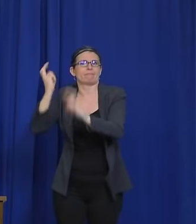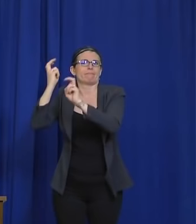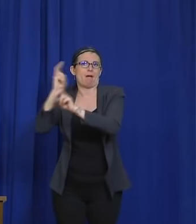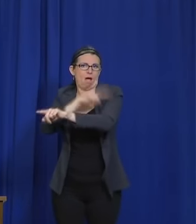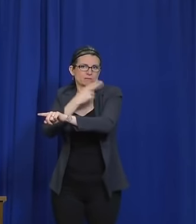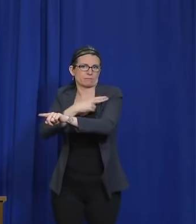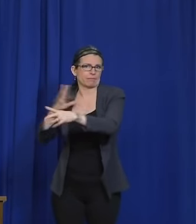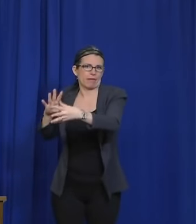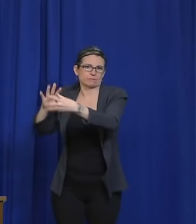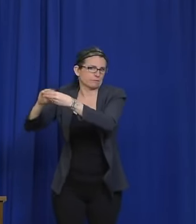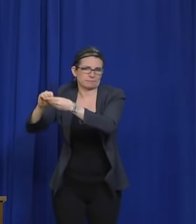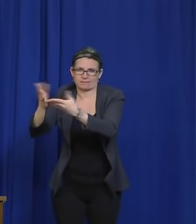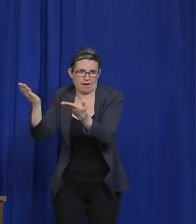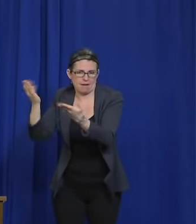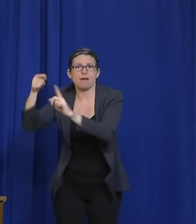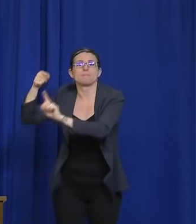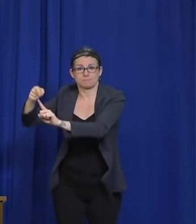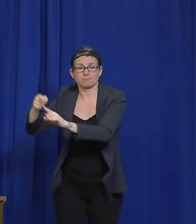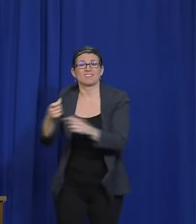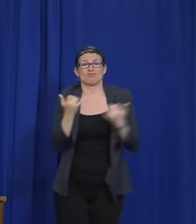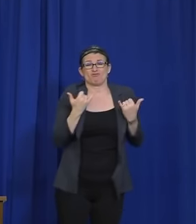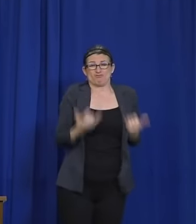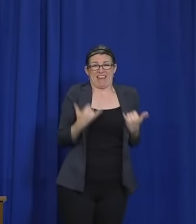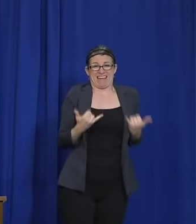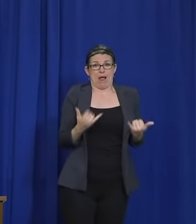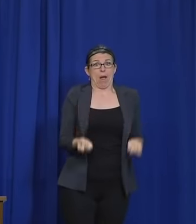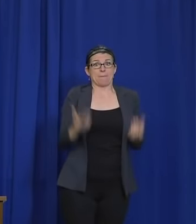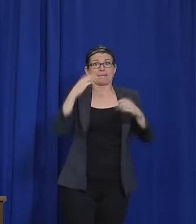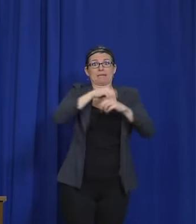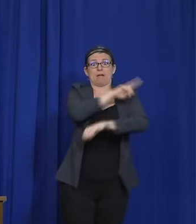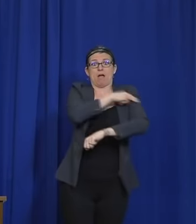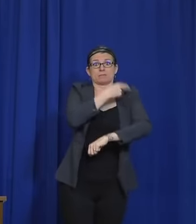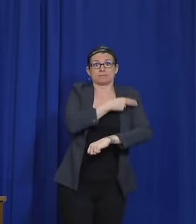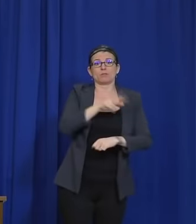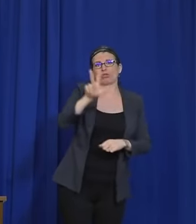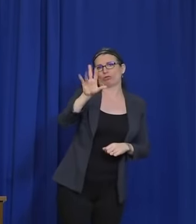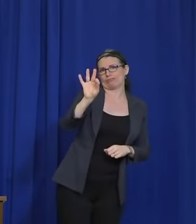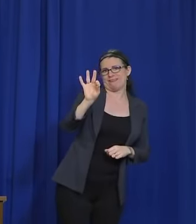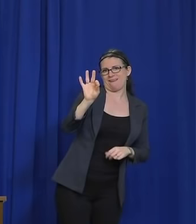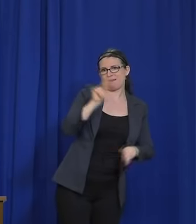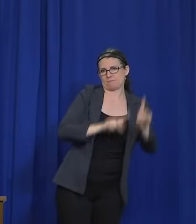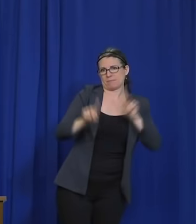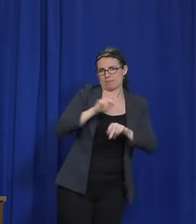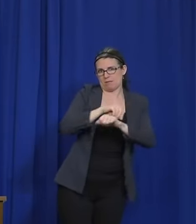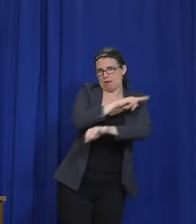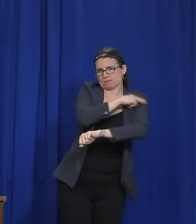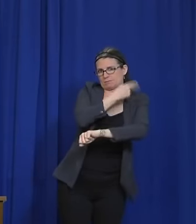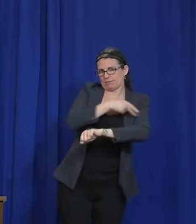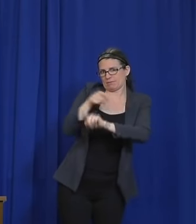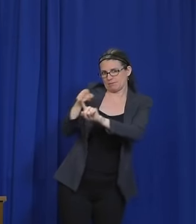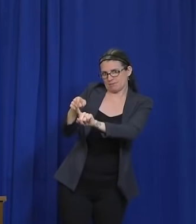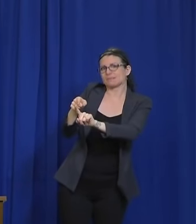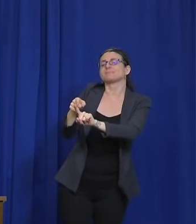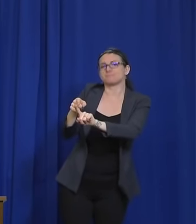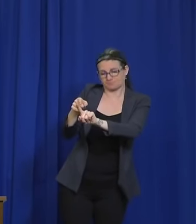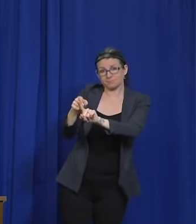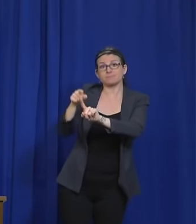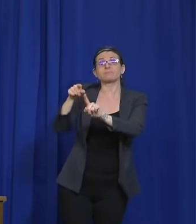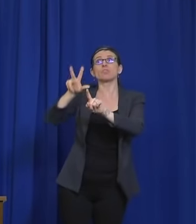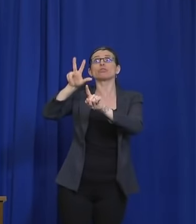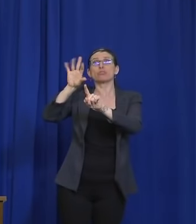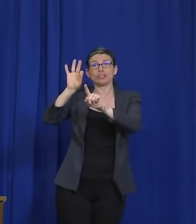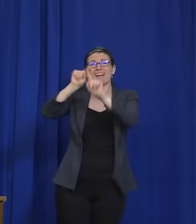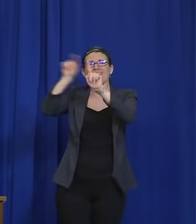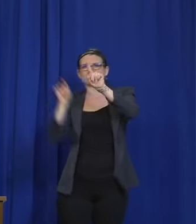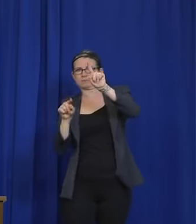are 39 people in hospitals with COVID-19. 16 of them are in critical care, and 7 of them are